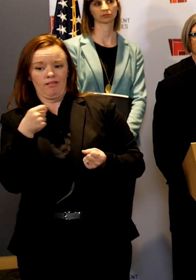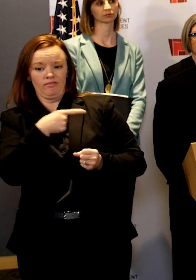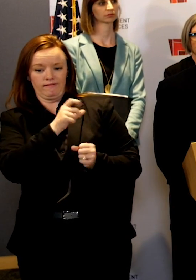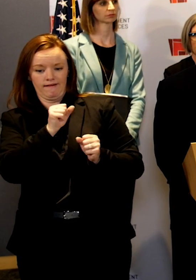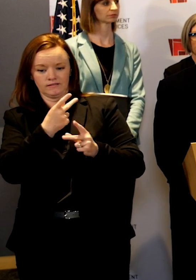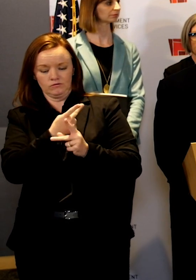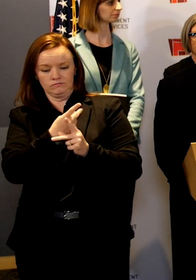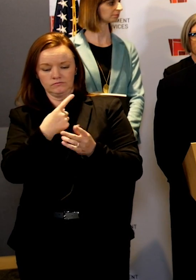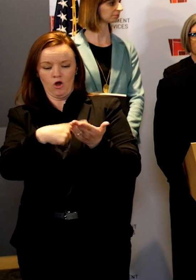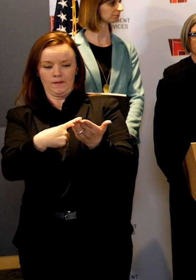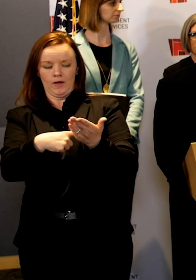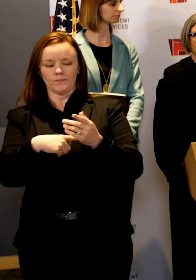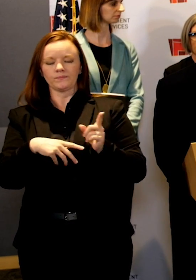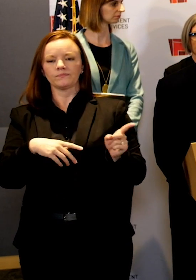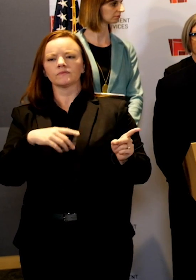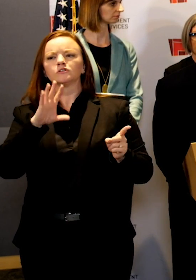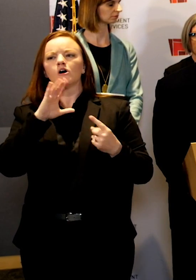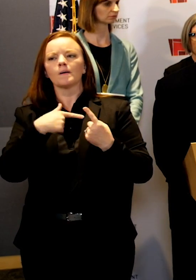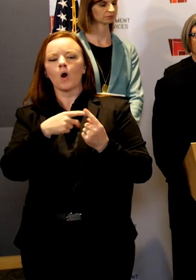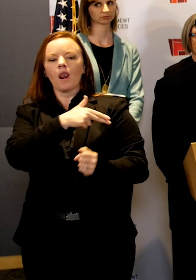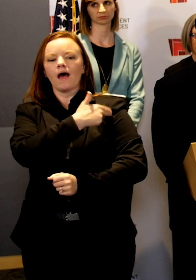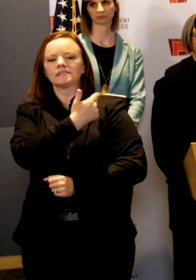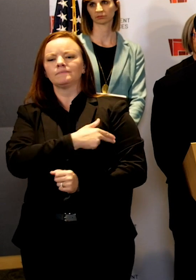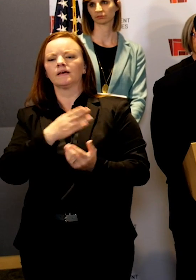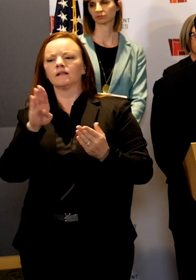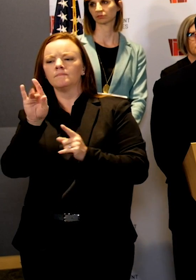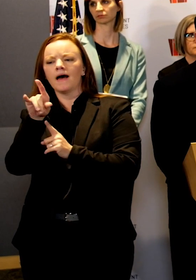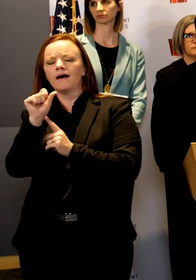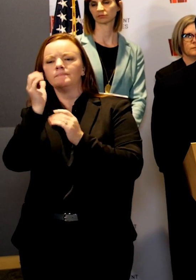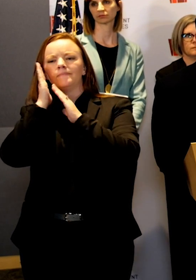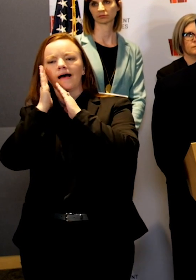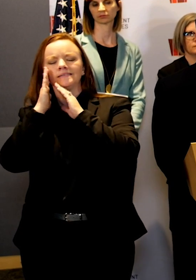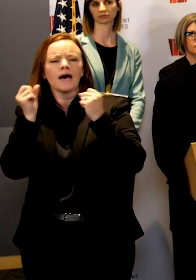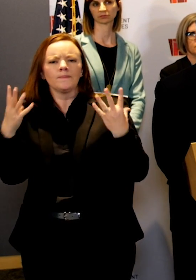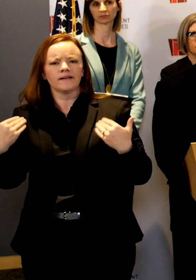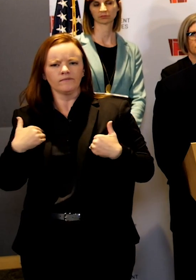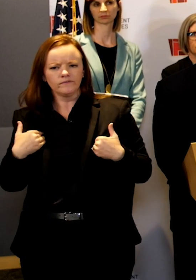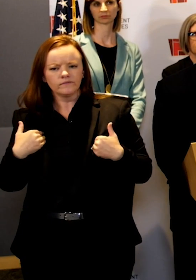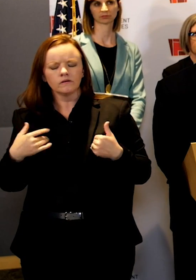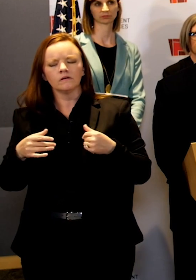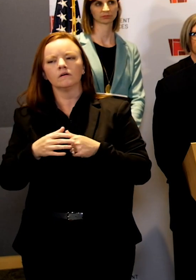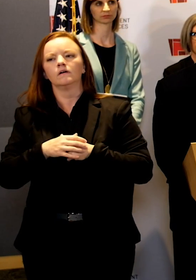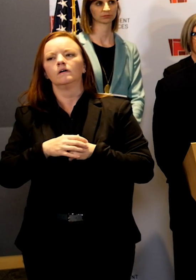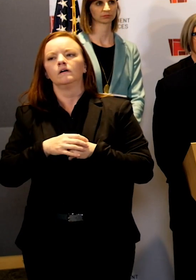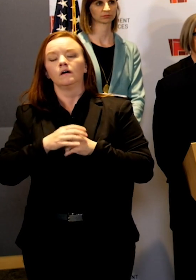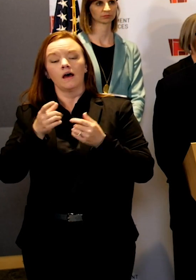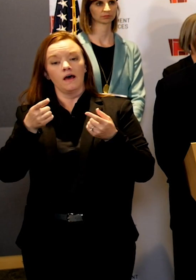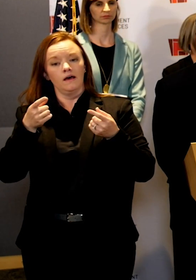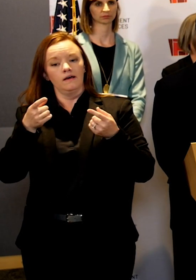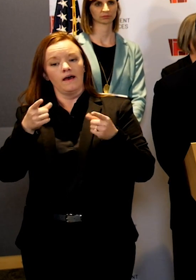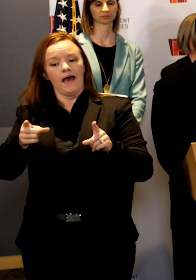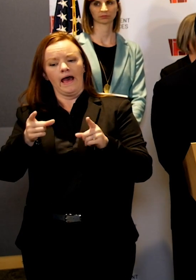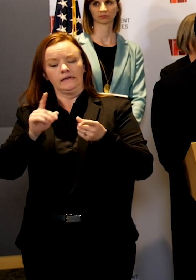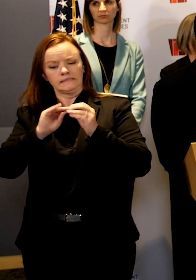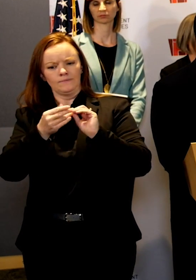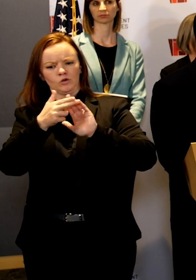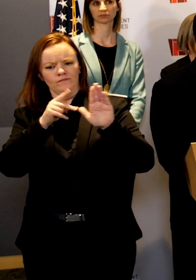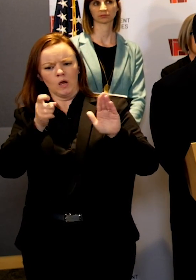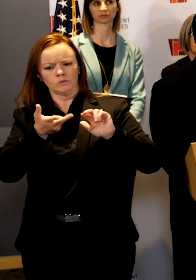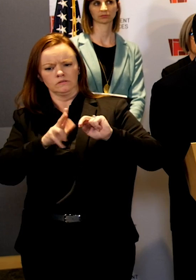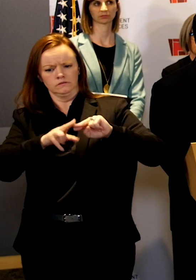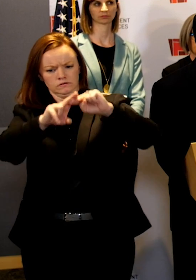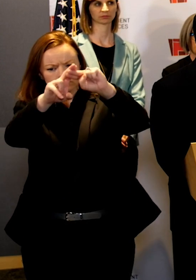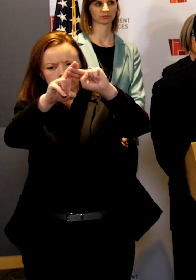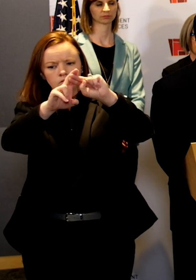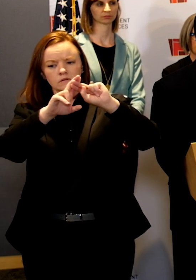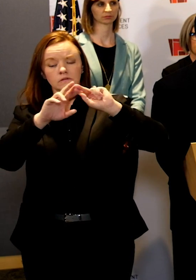about hospital bed capacity as cases ramp up. How much flex is there in the capacity and what's being done